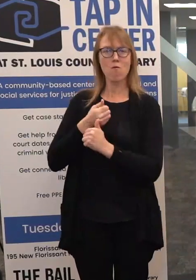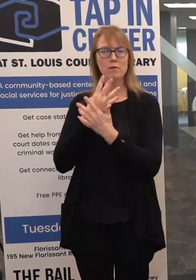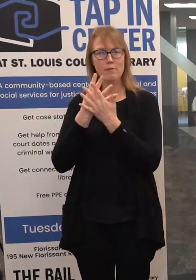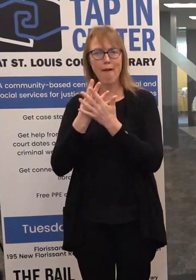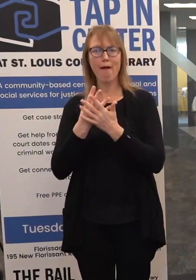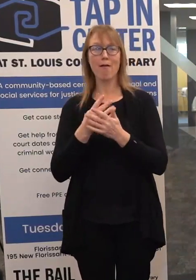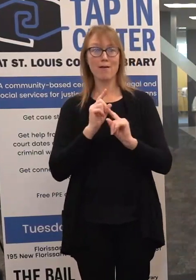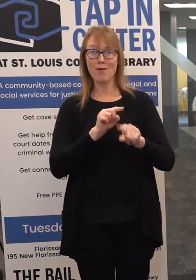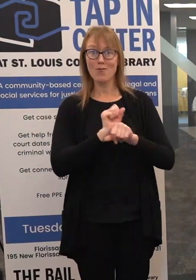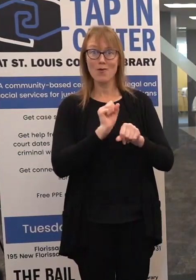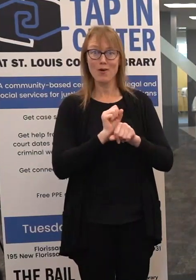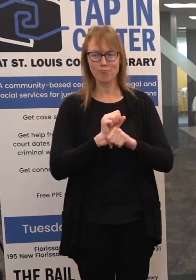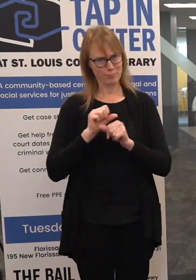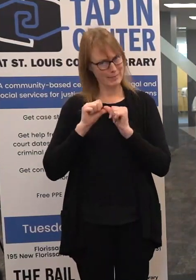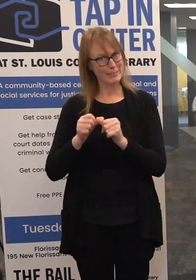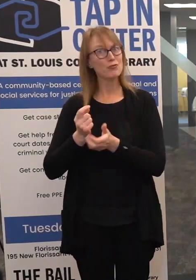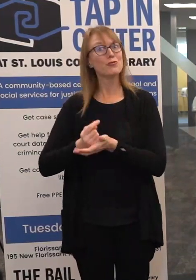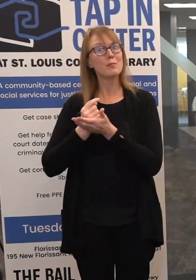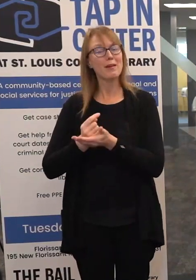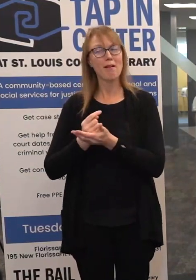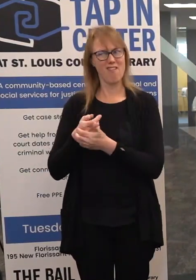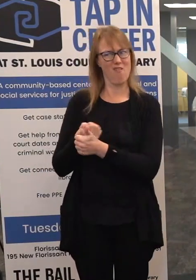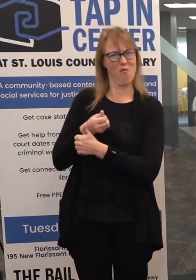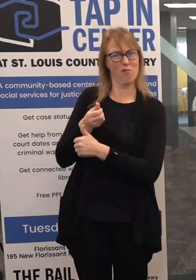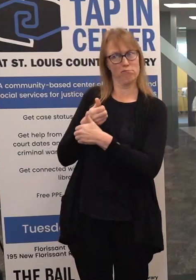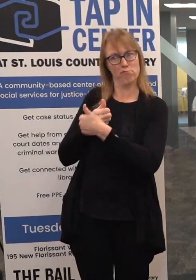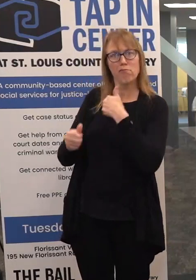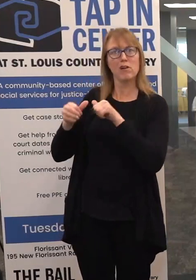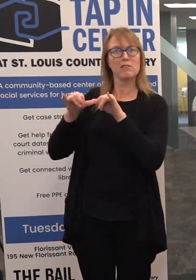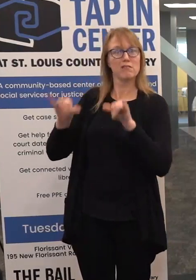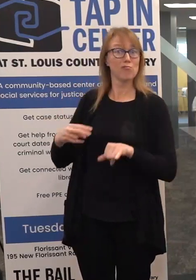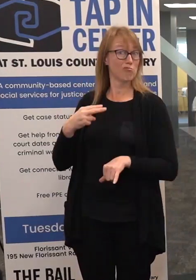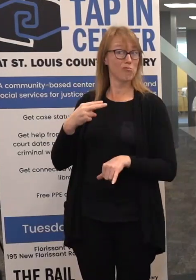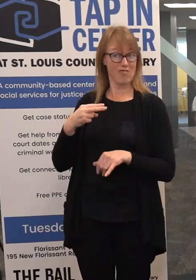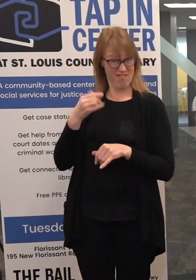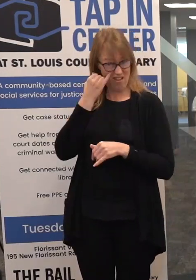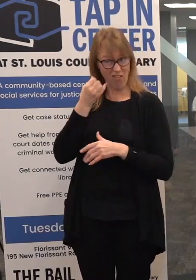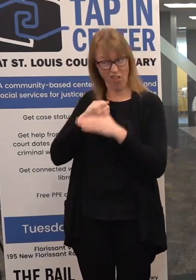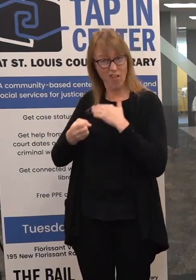treatment, and mainly stay out of the system. Once you get in the system, it's hard to get out."